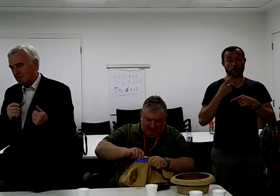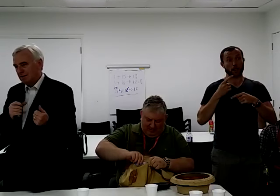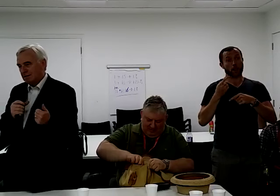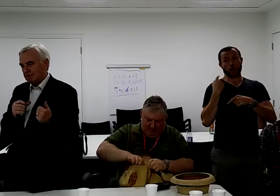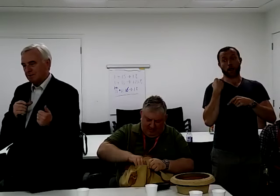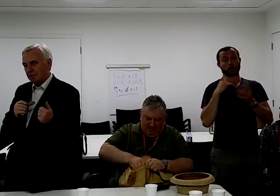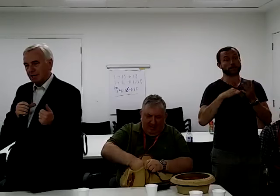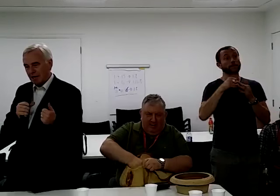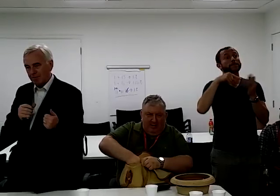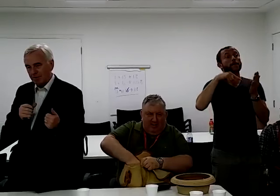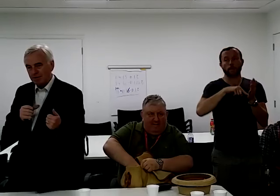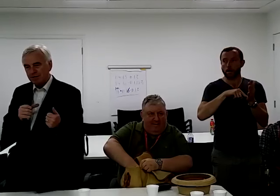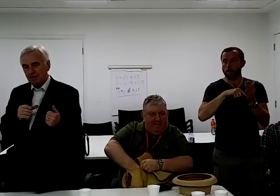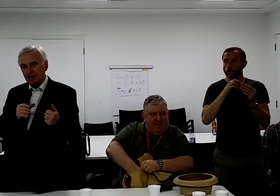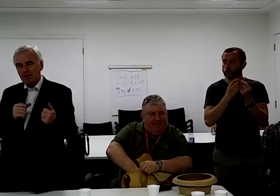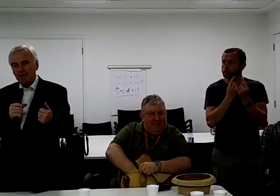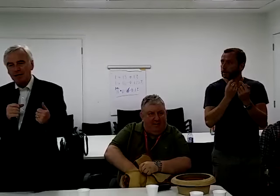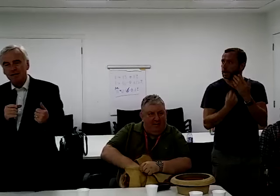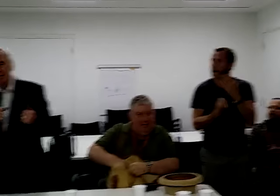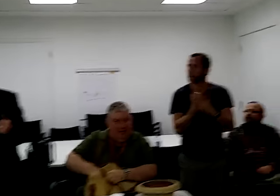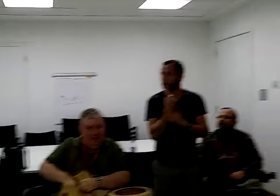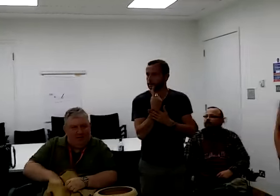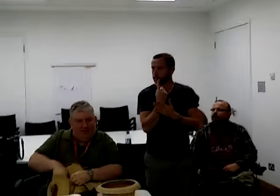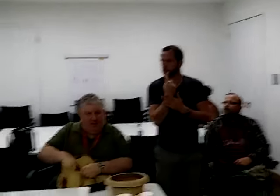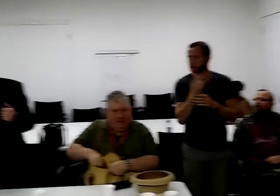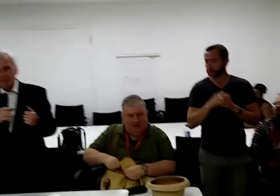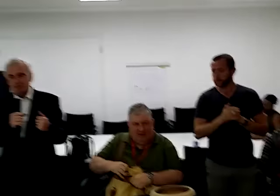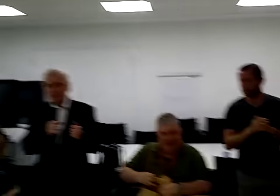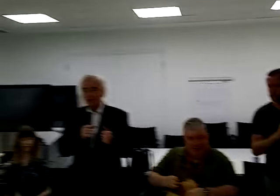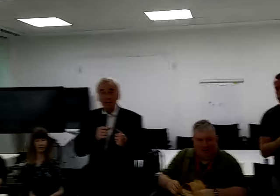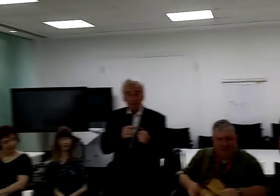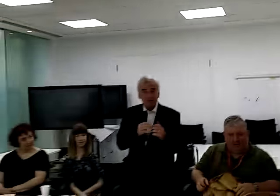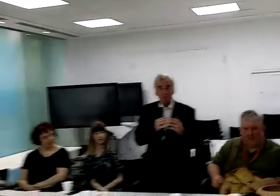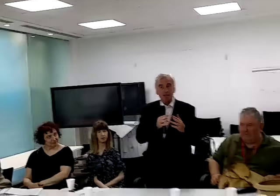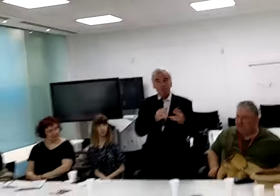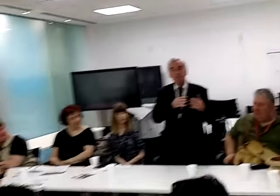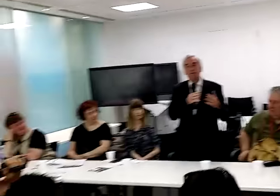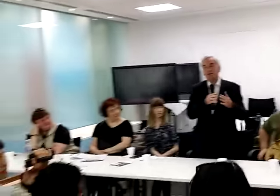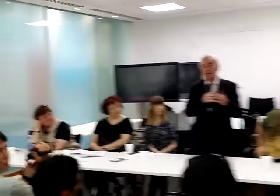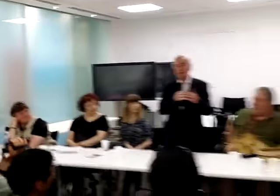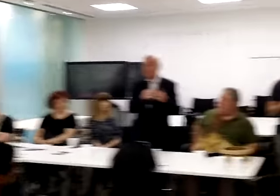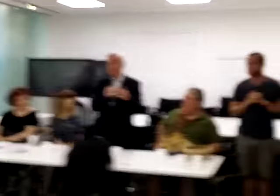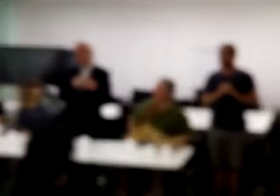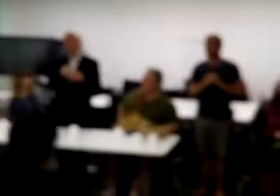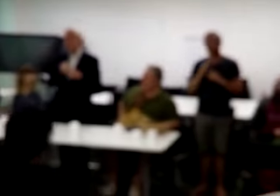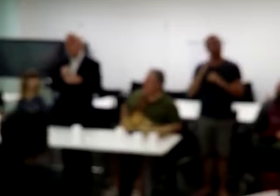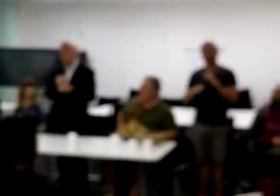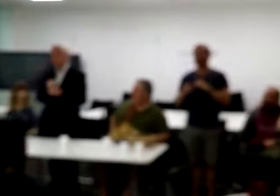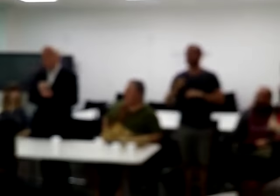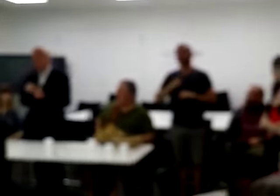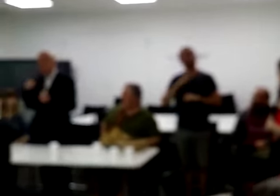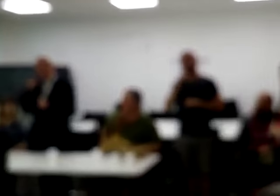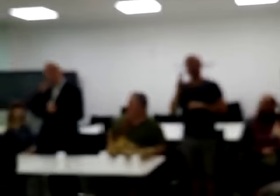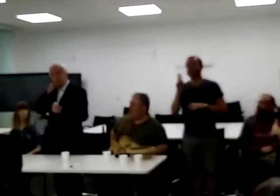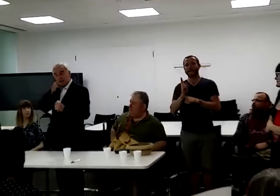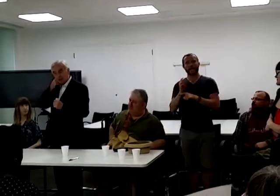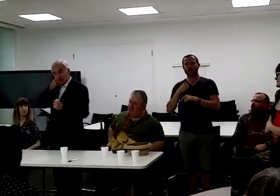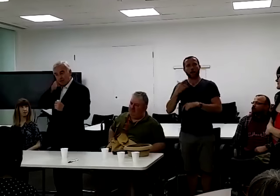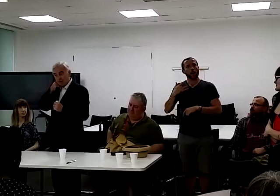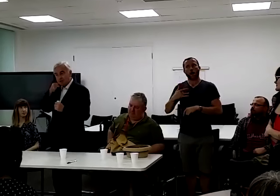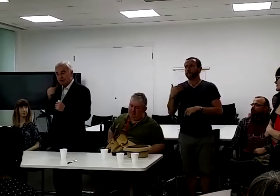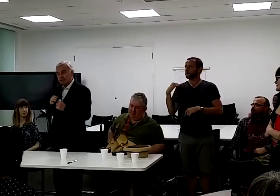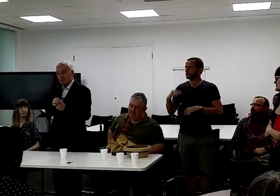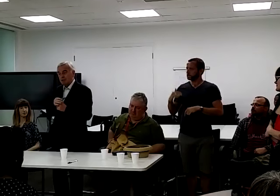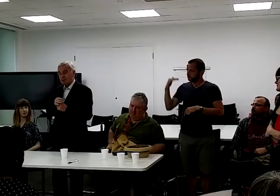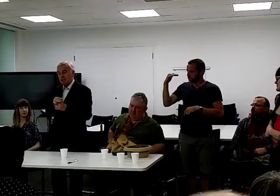September, something happened that I suppose never expected to see again in my lifetime.